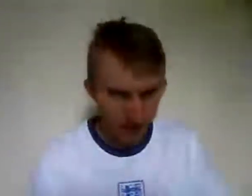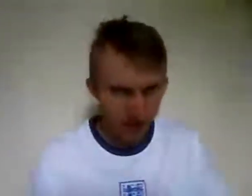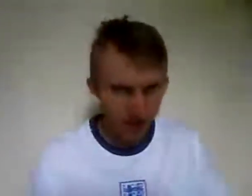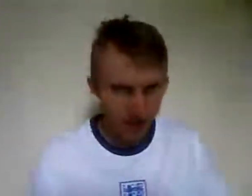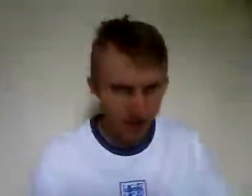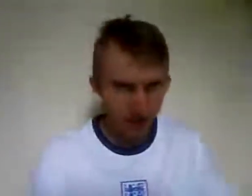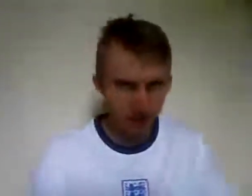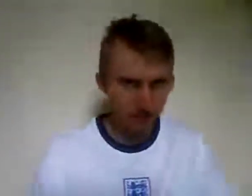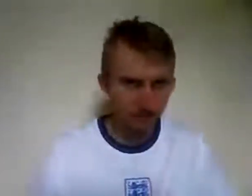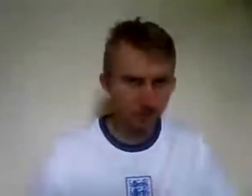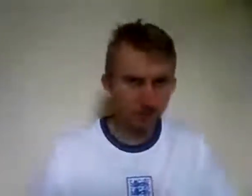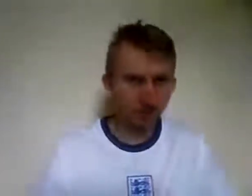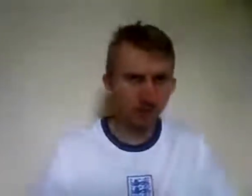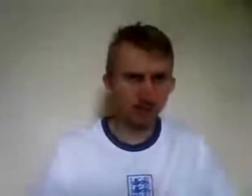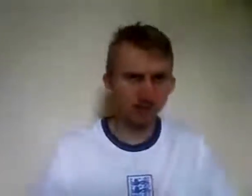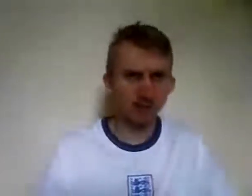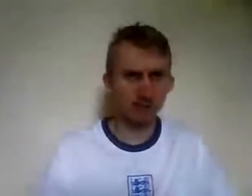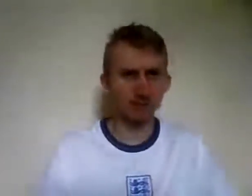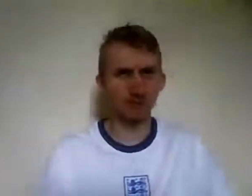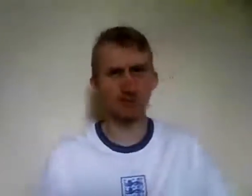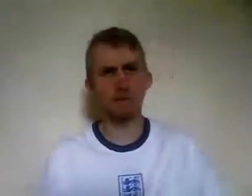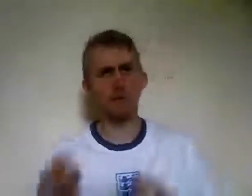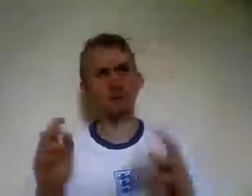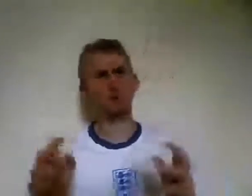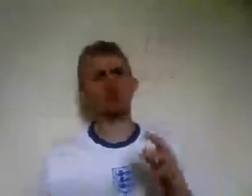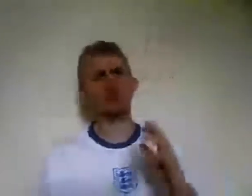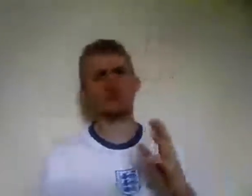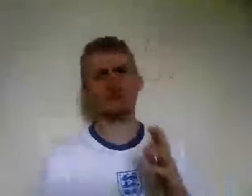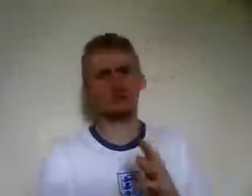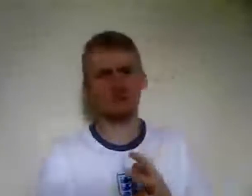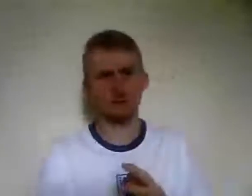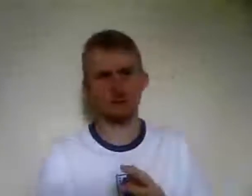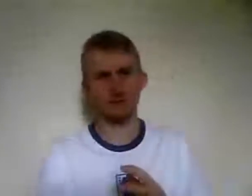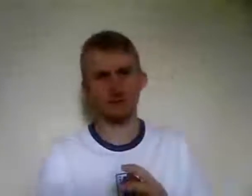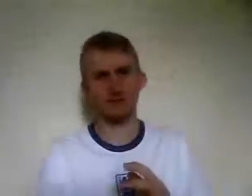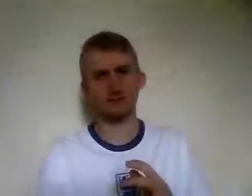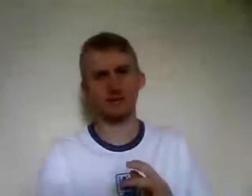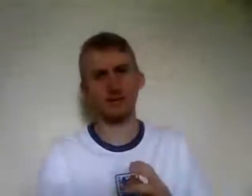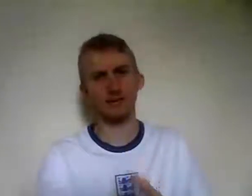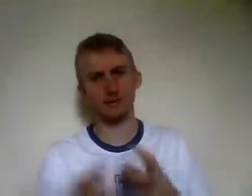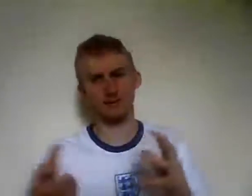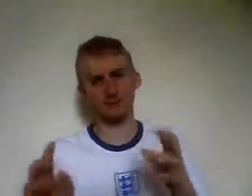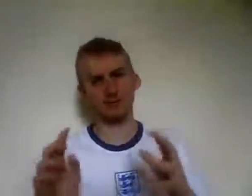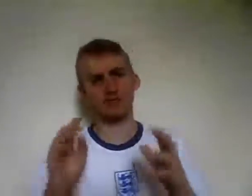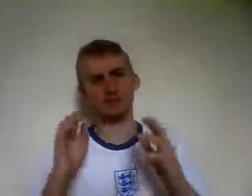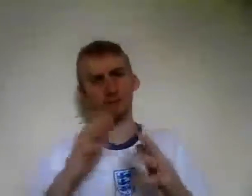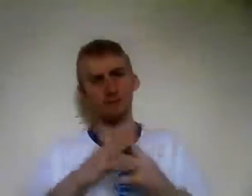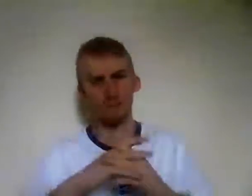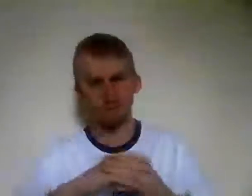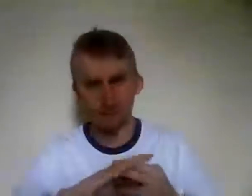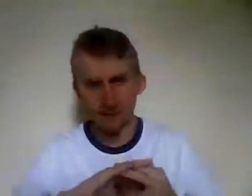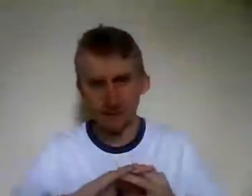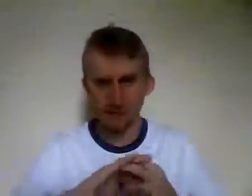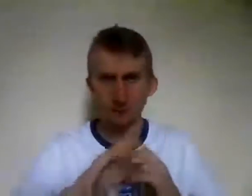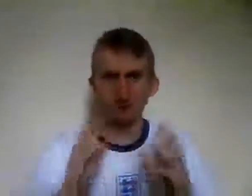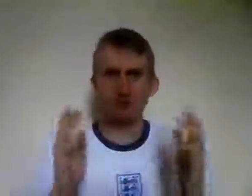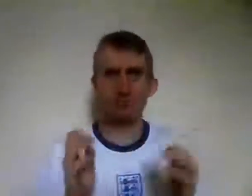minute. In March 2011, club owner Bruce Winfield died from cancer, aged 61. Despite their cup